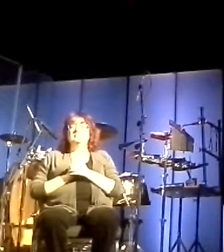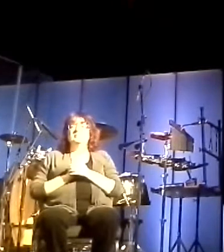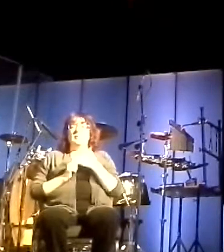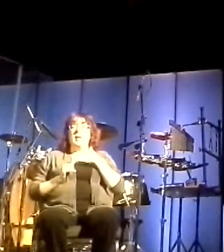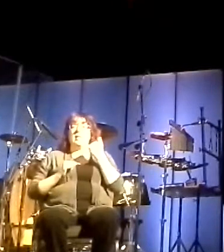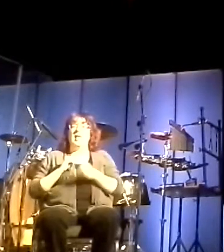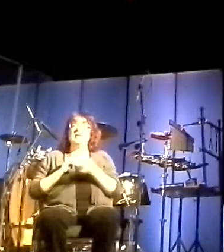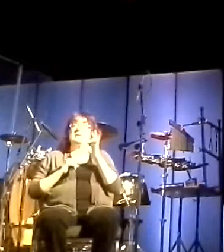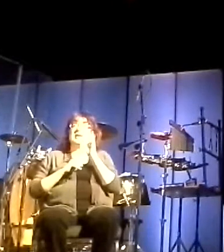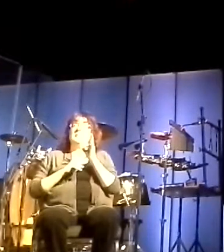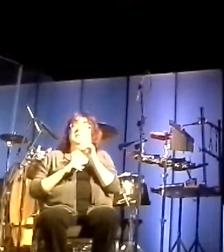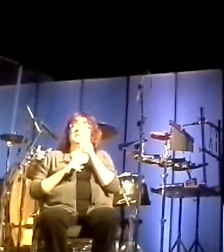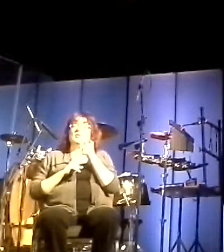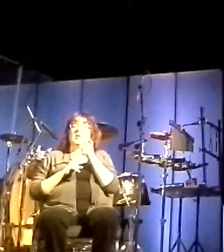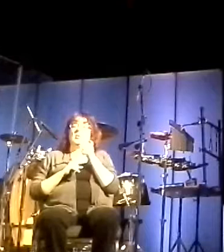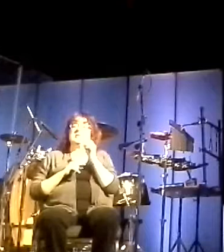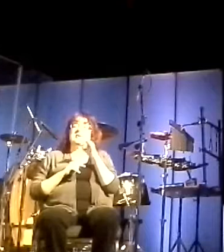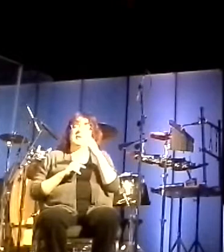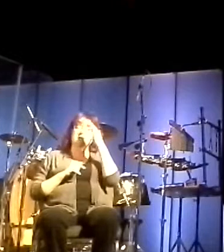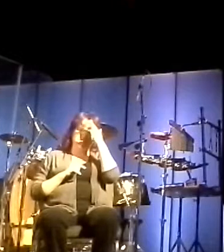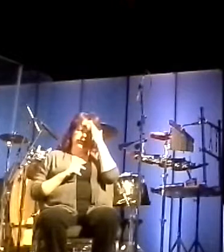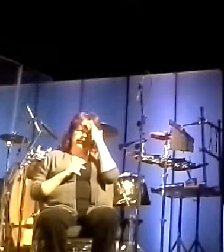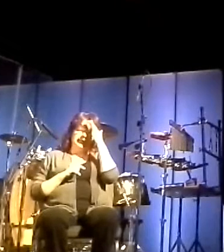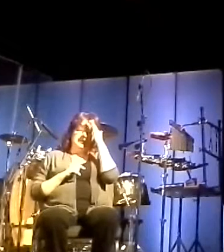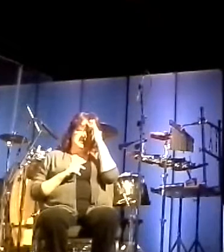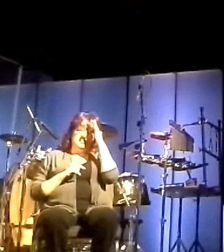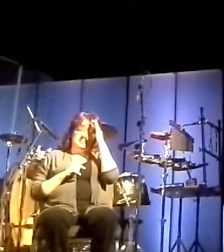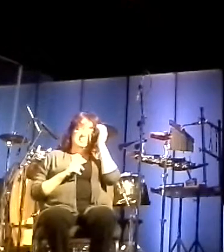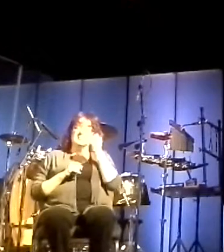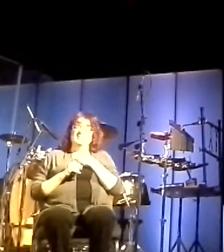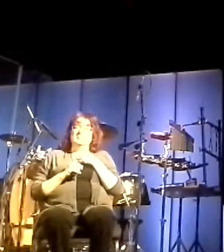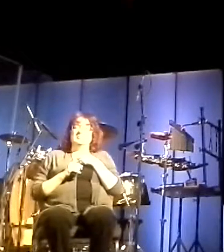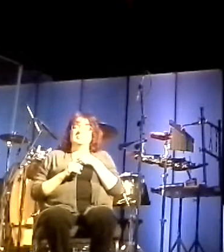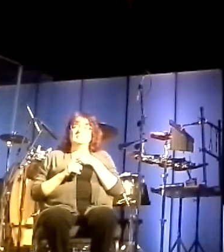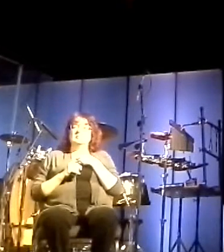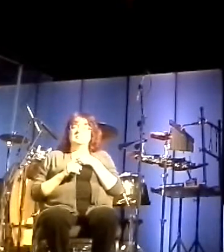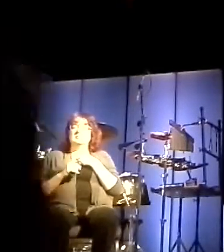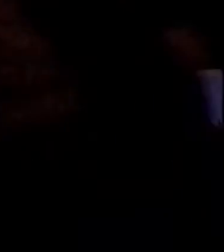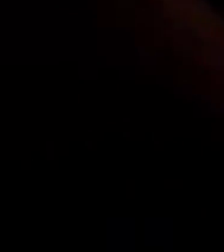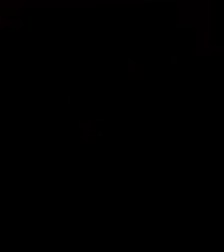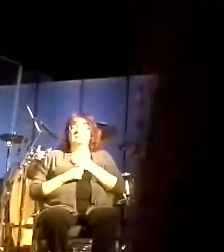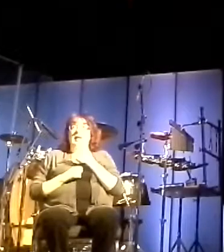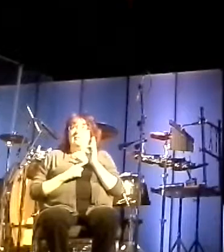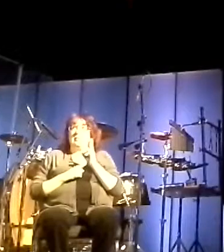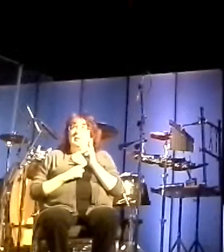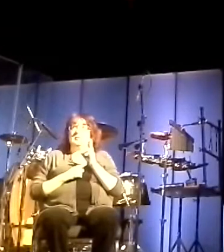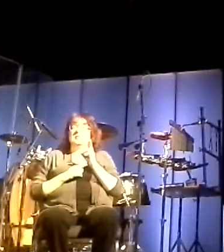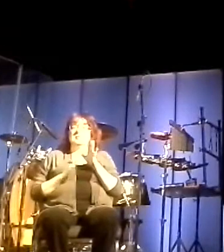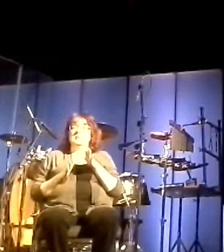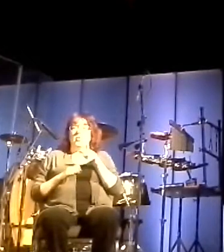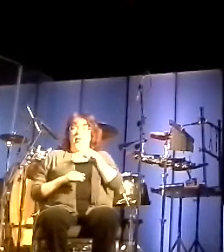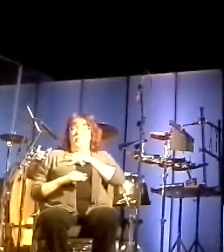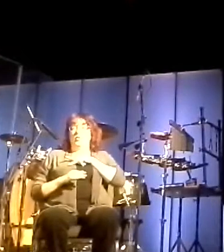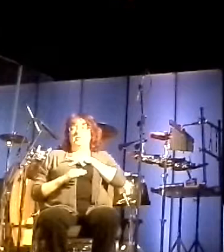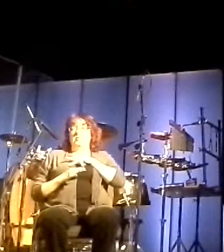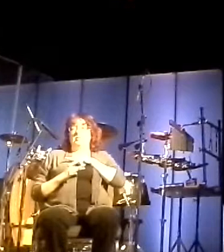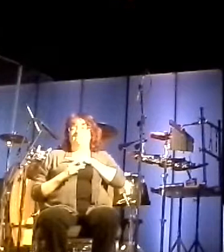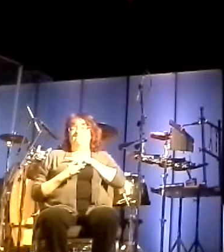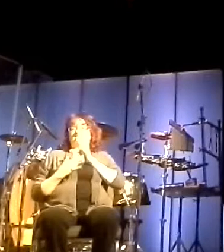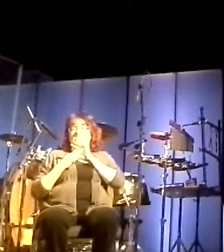I want to take my last 7 minutes and 21 seconds. I want to be a little extra perky in 7 minutes. To be real personal with you, all